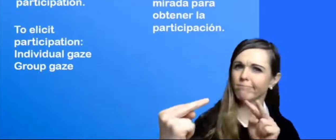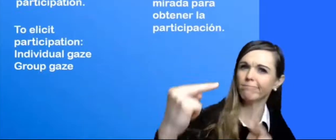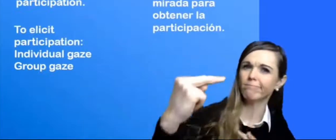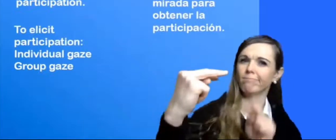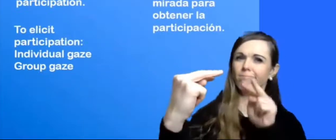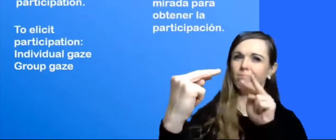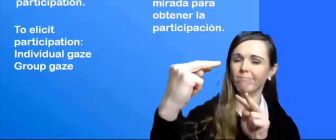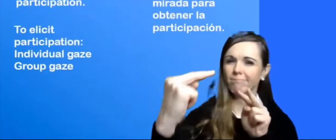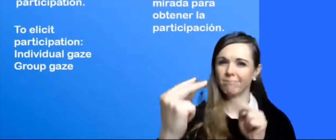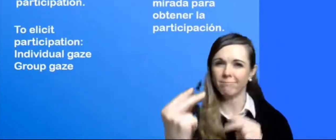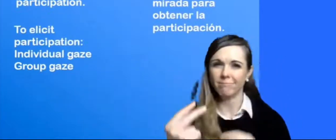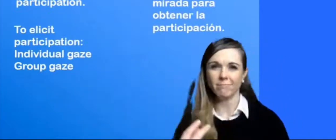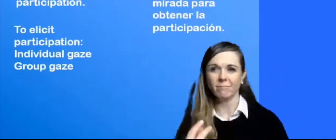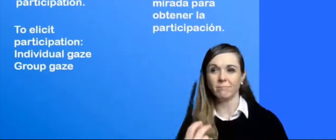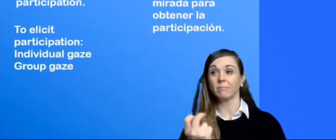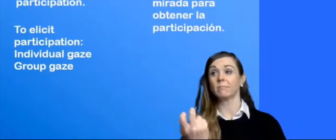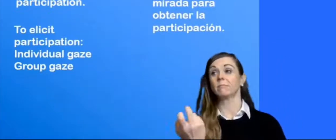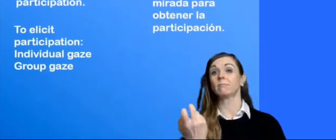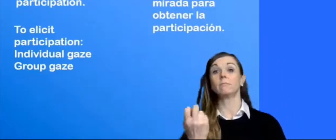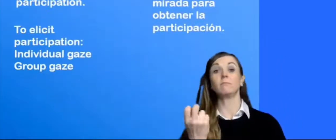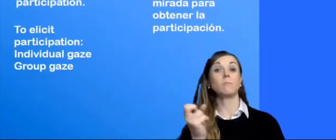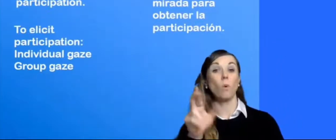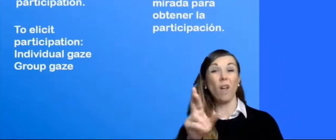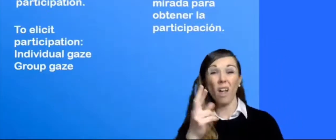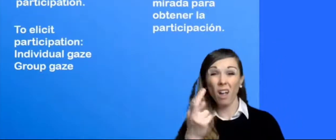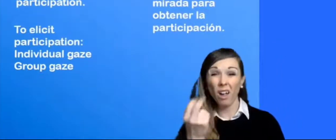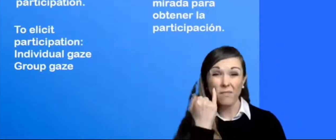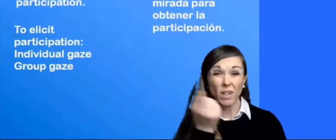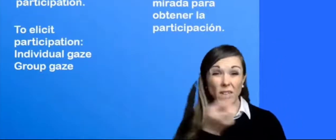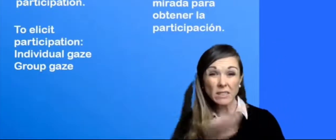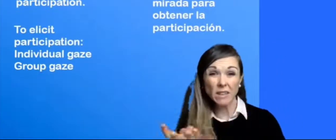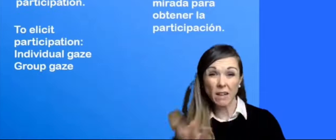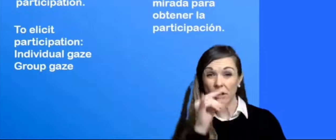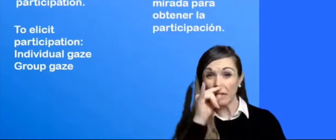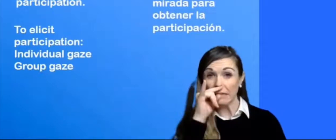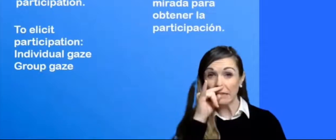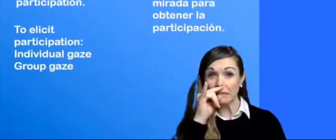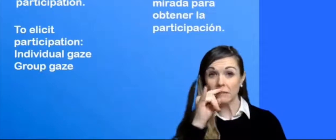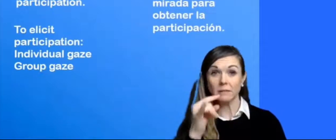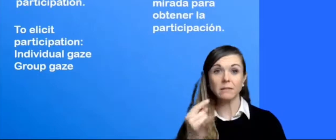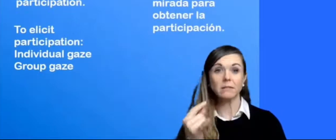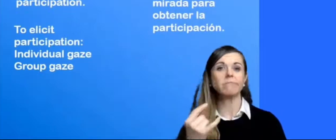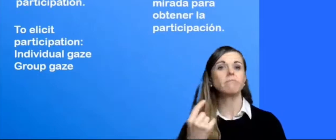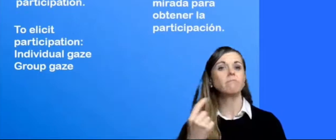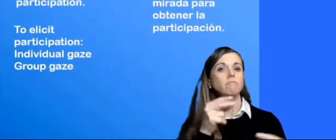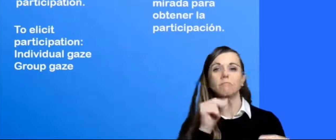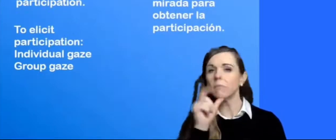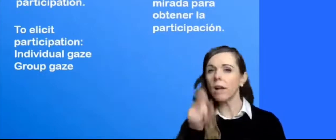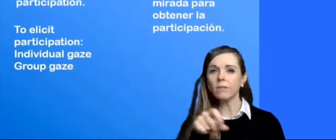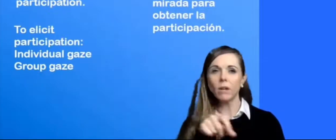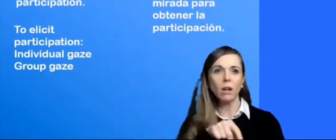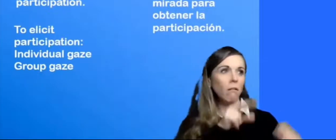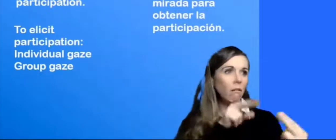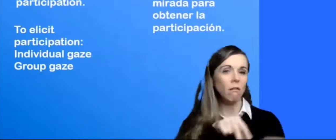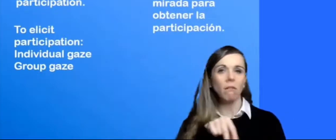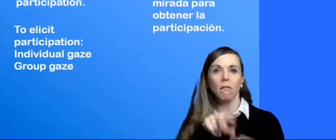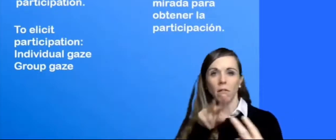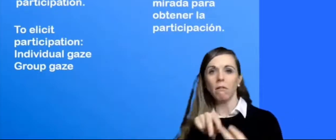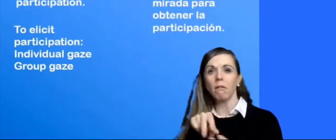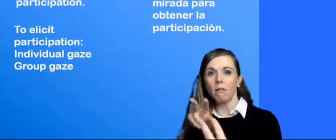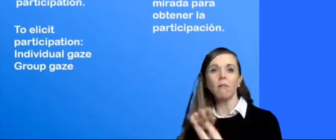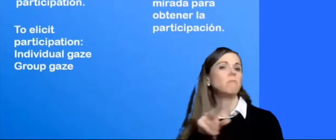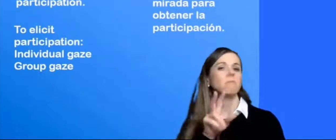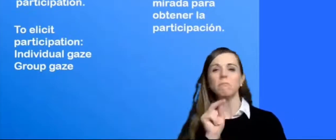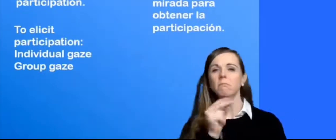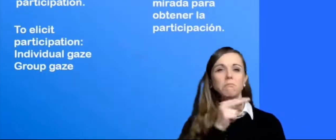and if your children really aren't paying attention or looking another direction, try to get in their view and try to bring on